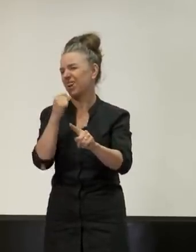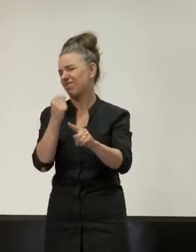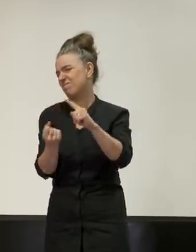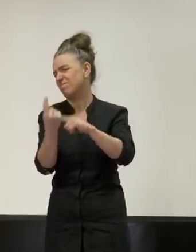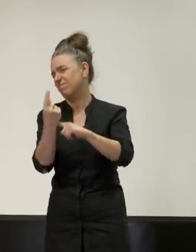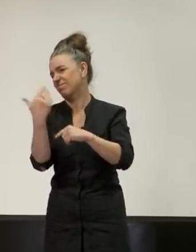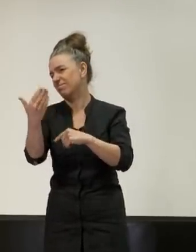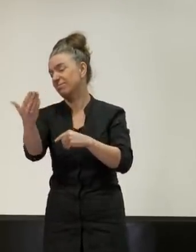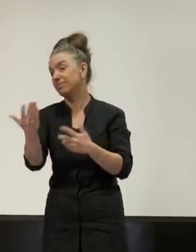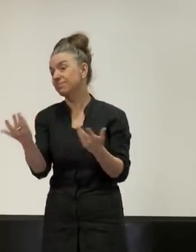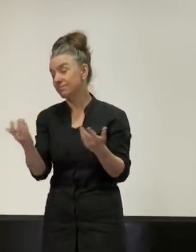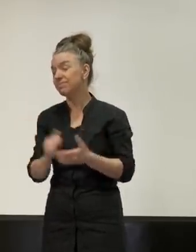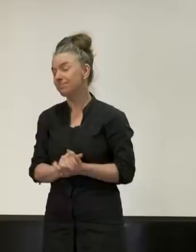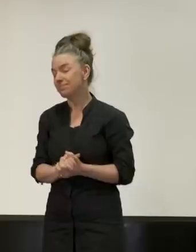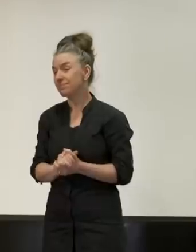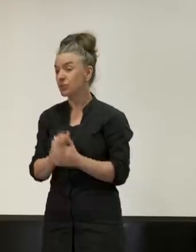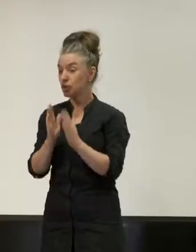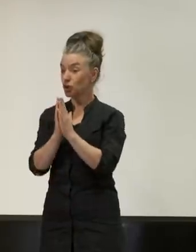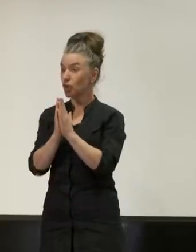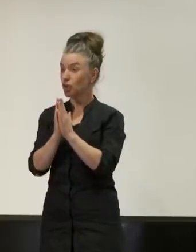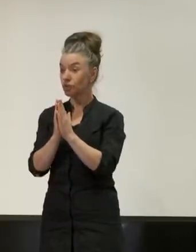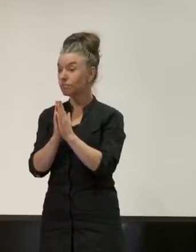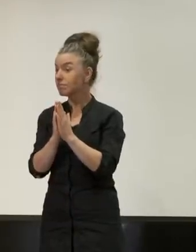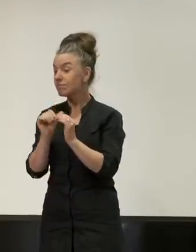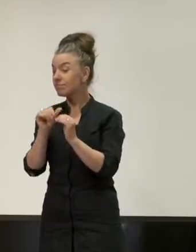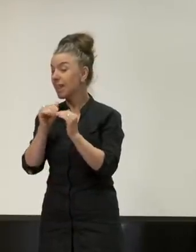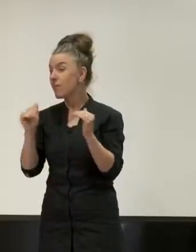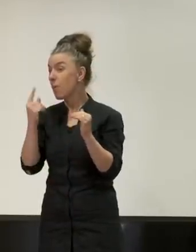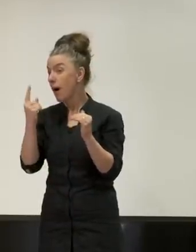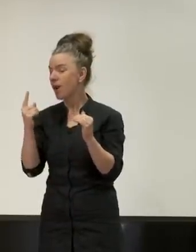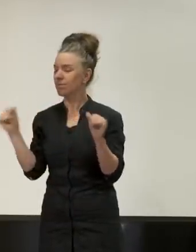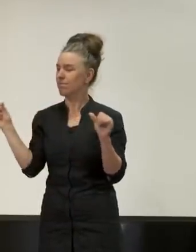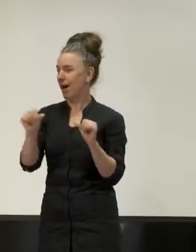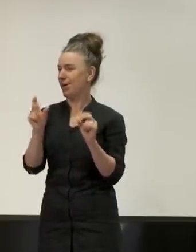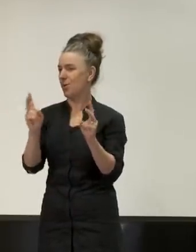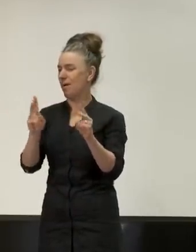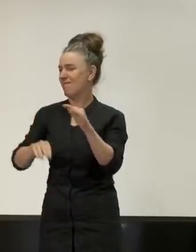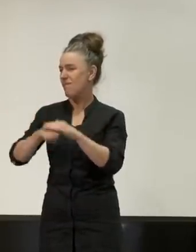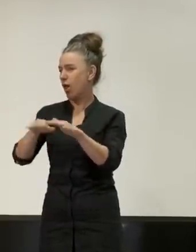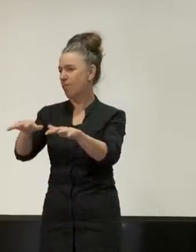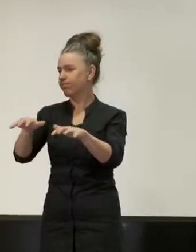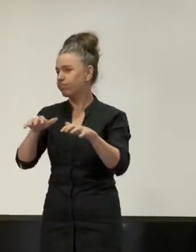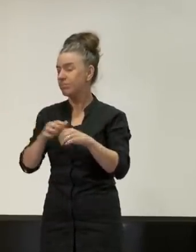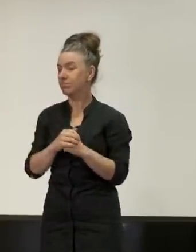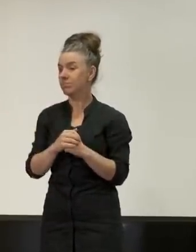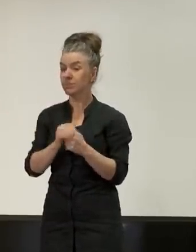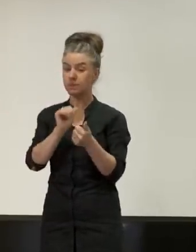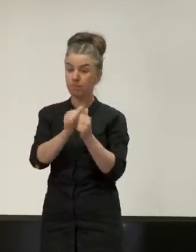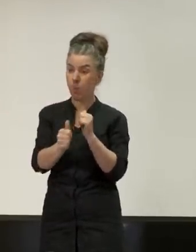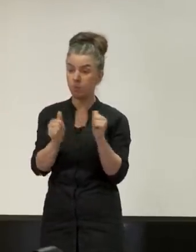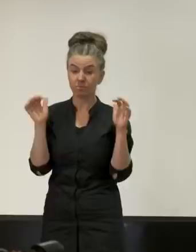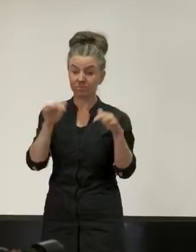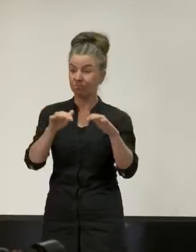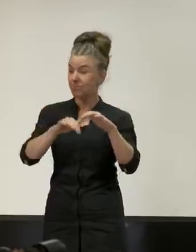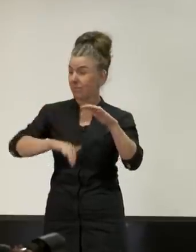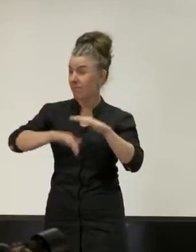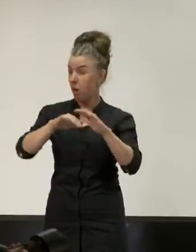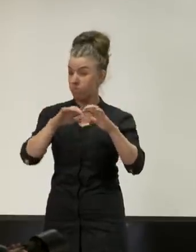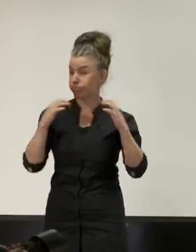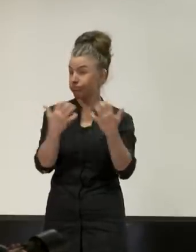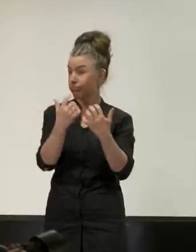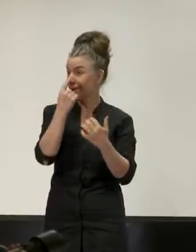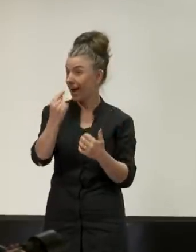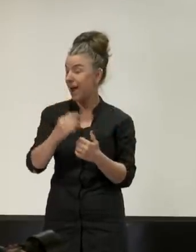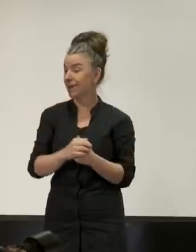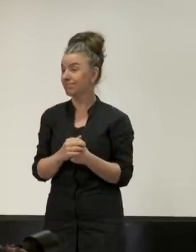required. Our churches will be able to return to full service. Our sports and concert stadiums can be sold out, and we can celebrate